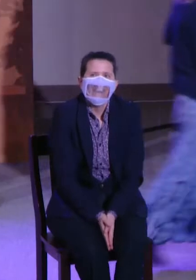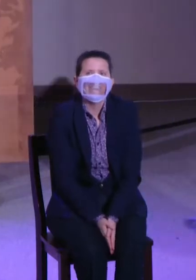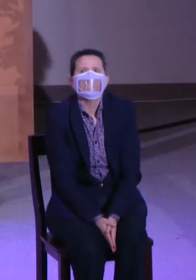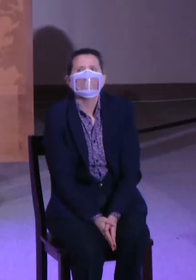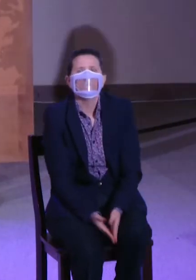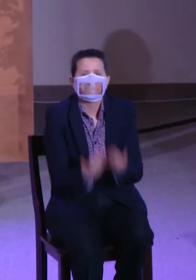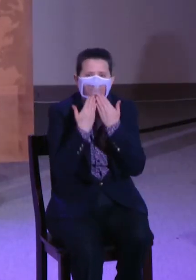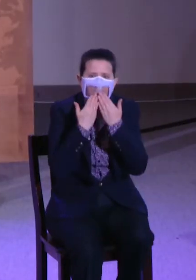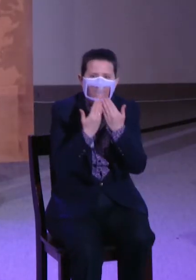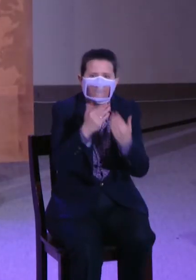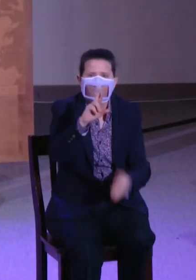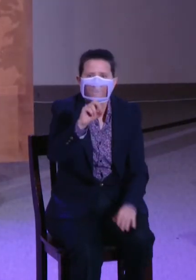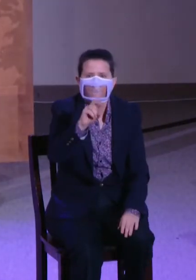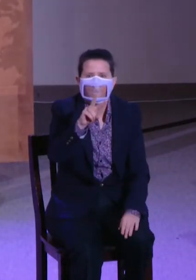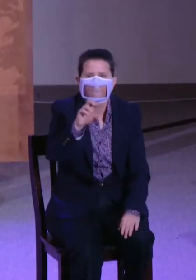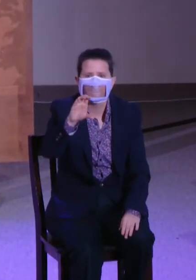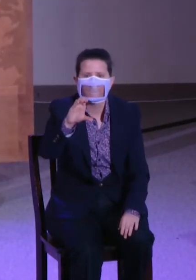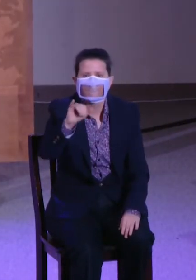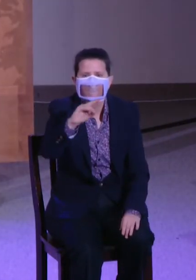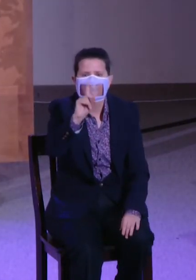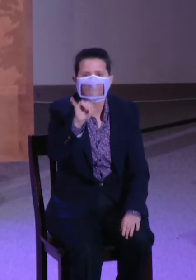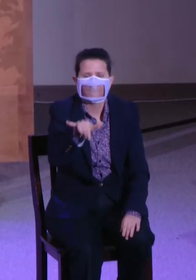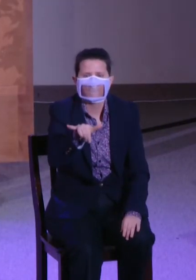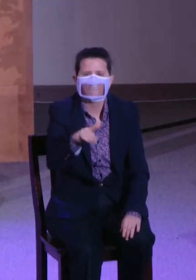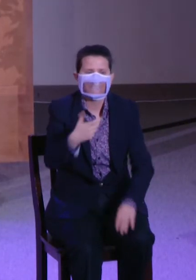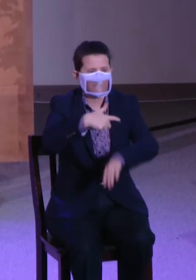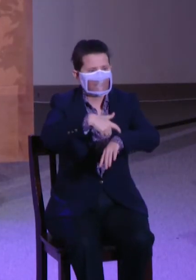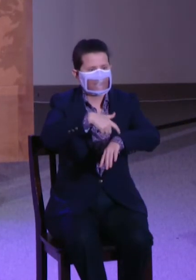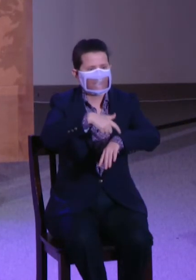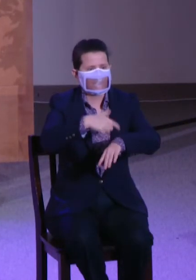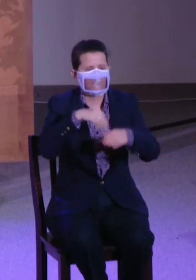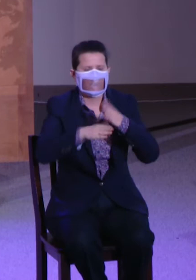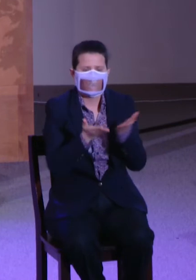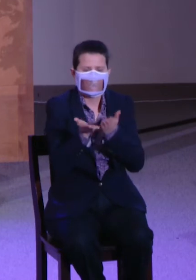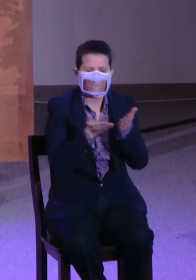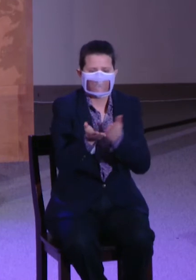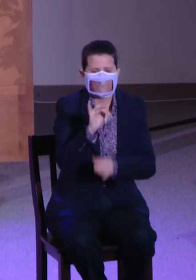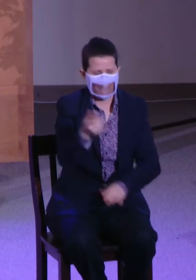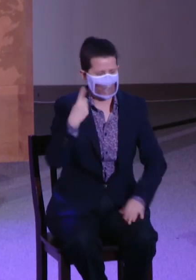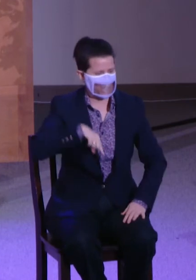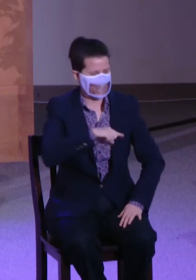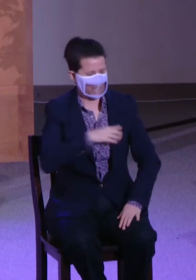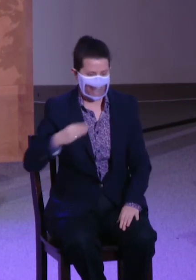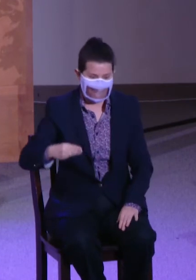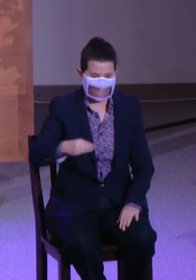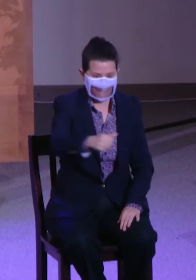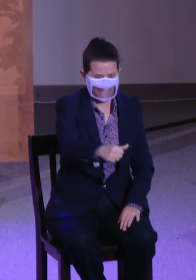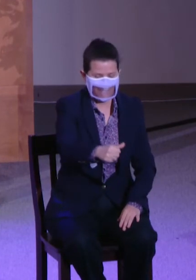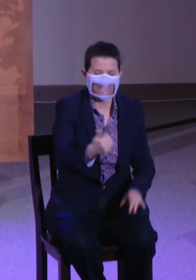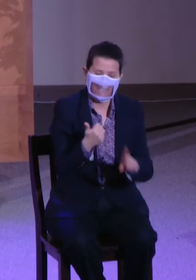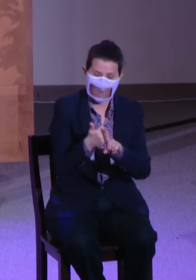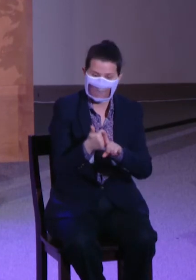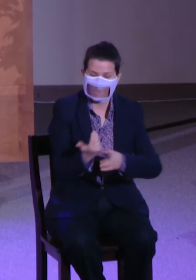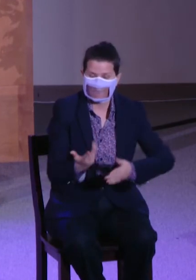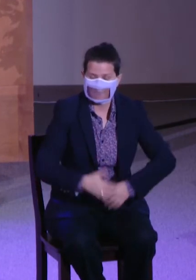Thank you, Reverend Cindy. It has now come the time of our service where we can invest in ourselves.